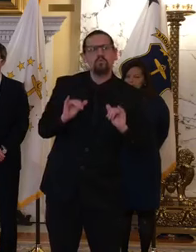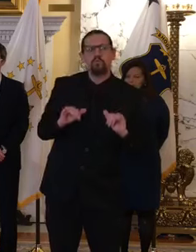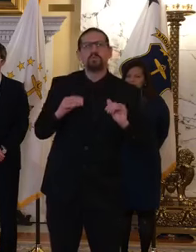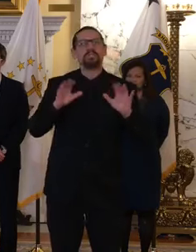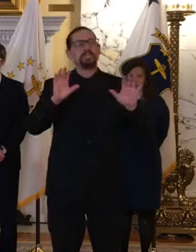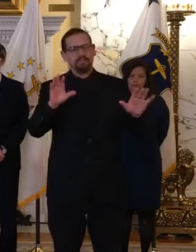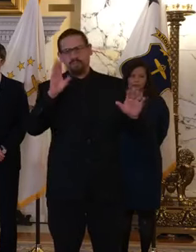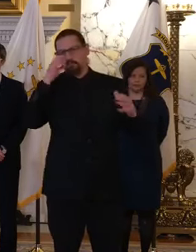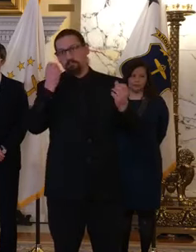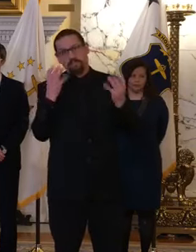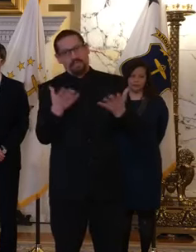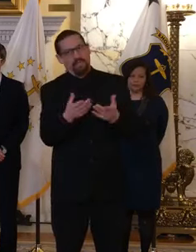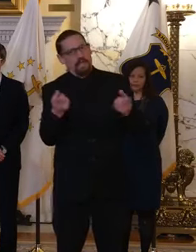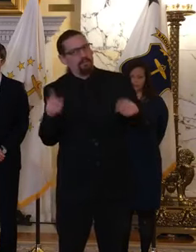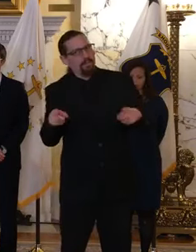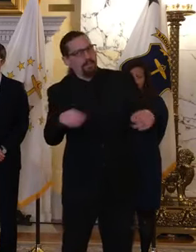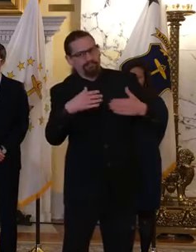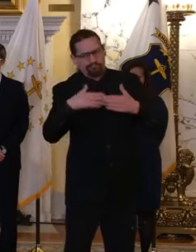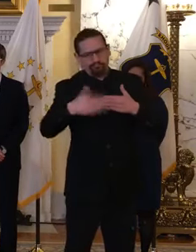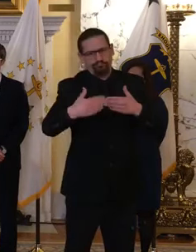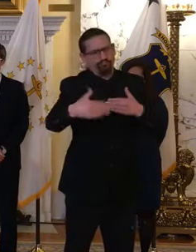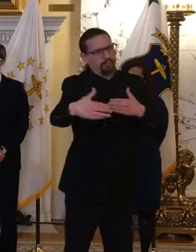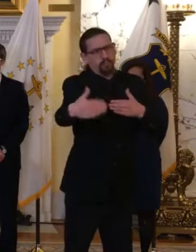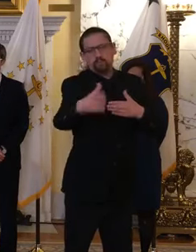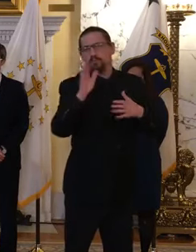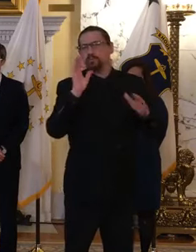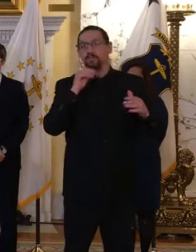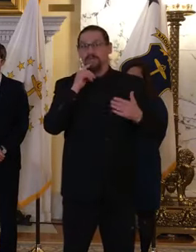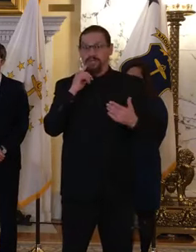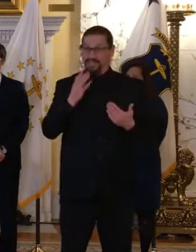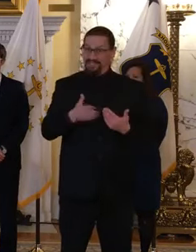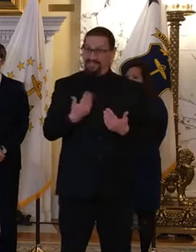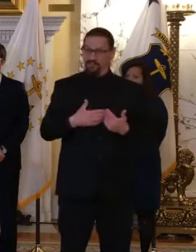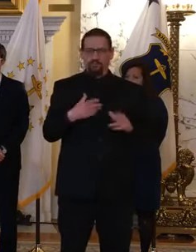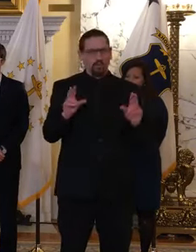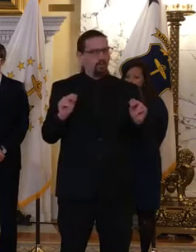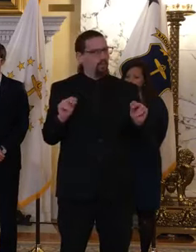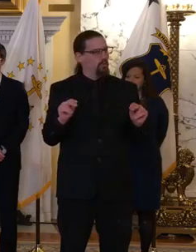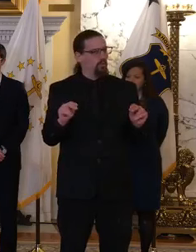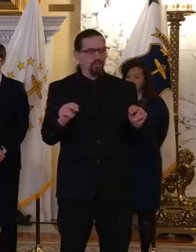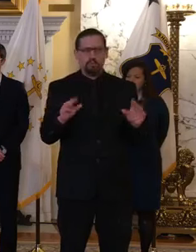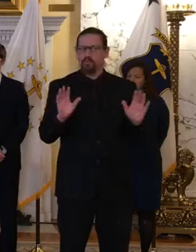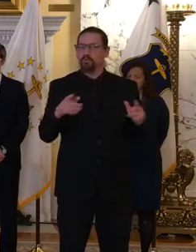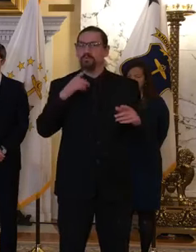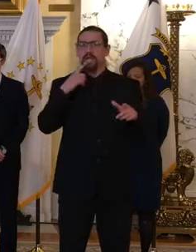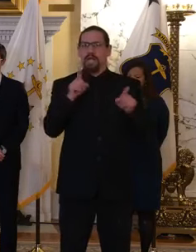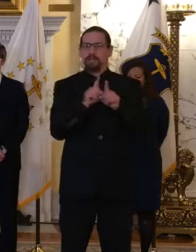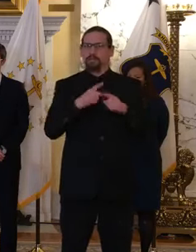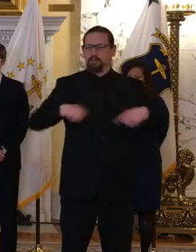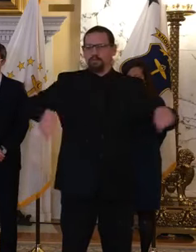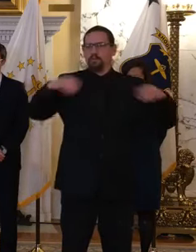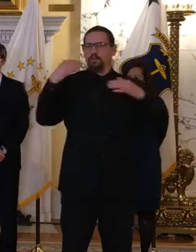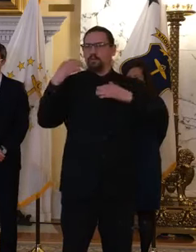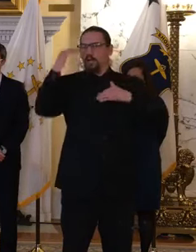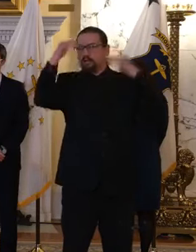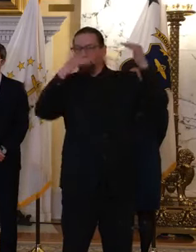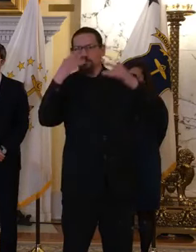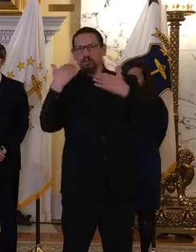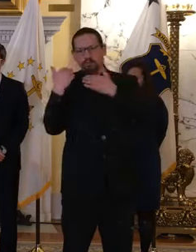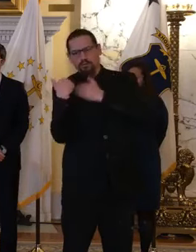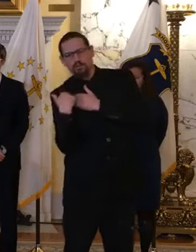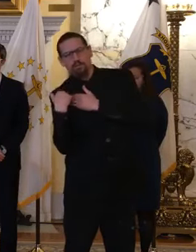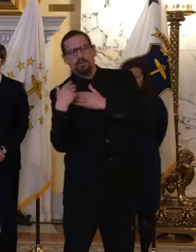it's not easy. You know, if we adults feel our tension rising, our anxiety rising, a sense